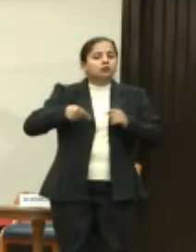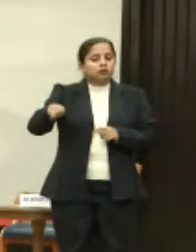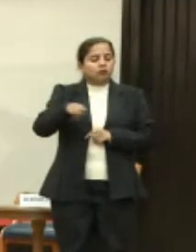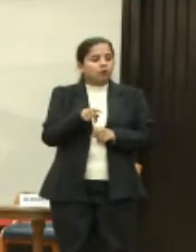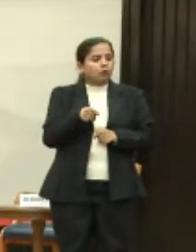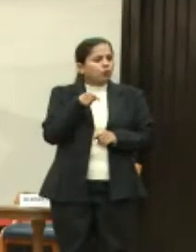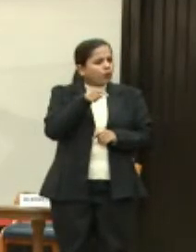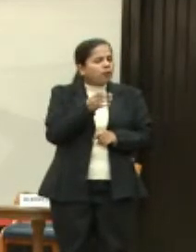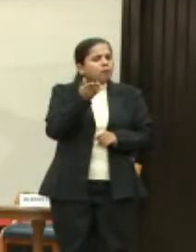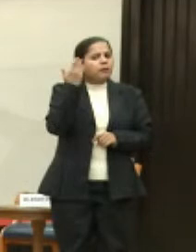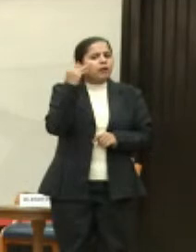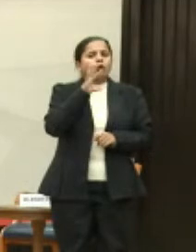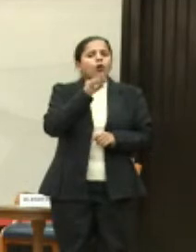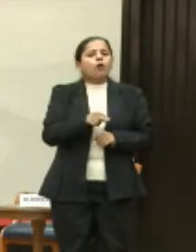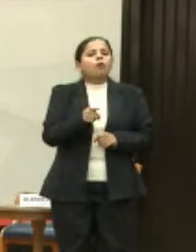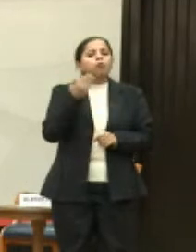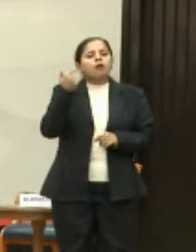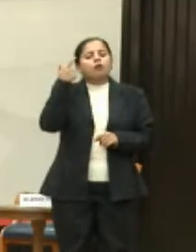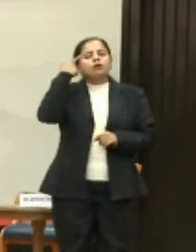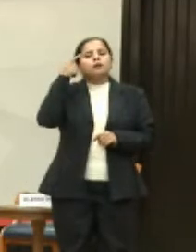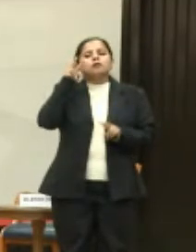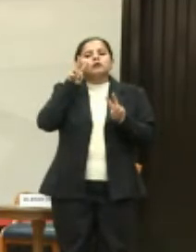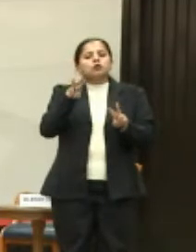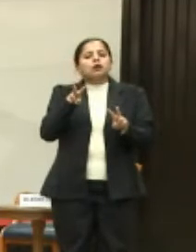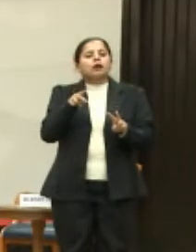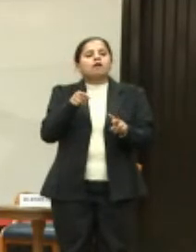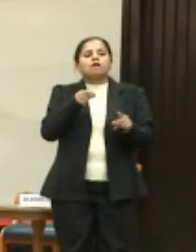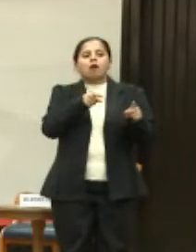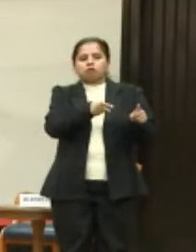because that was perceived to be the cutting edge.